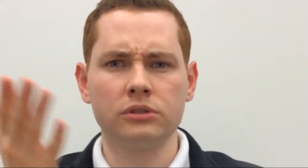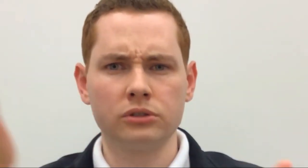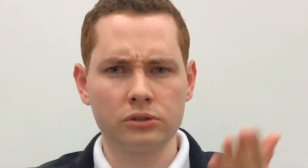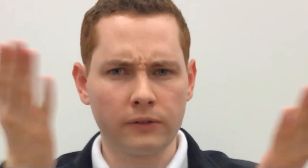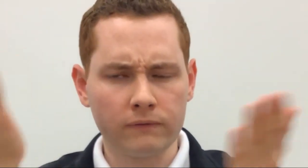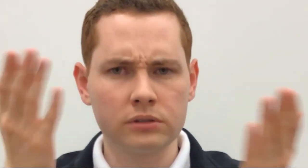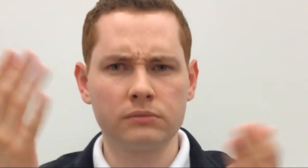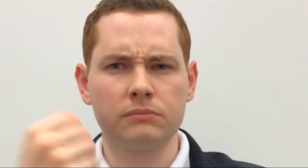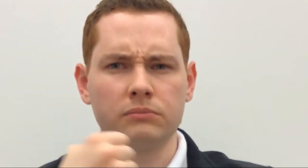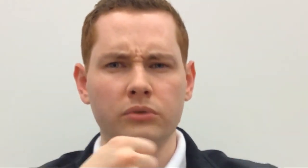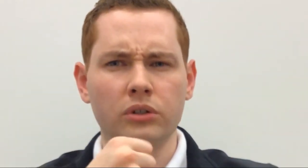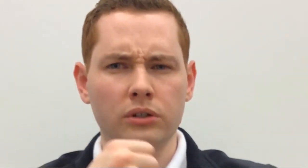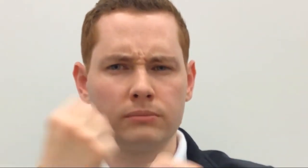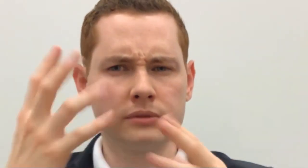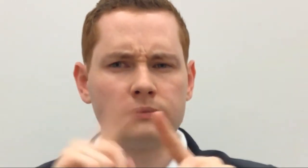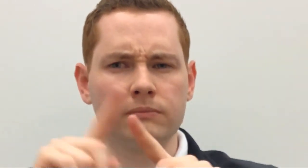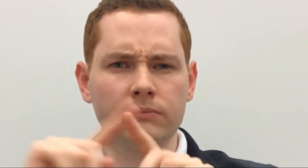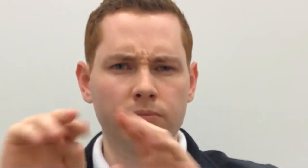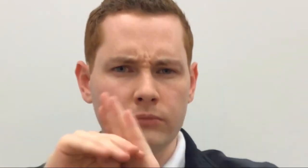an interesting history and is a leader in